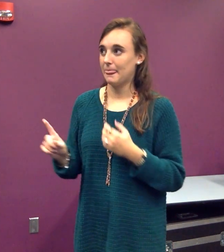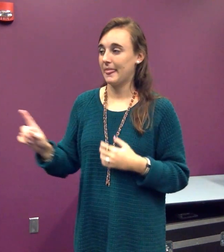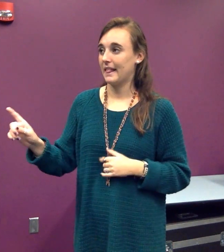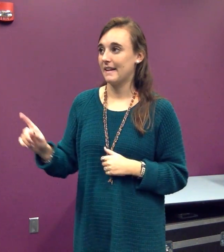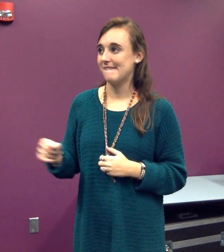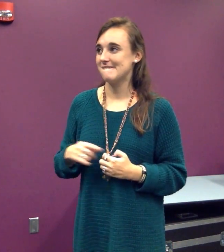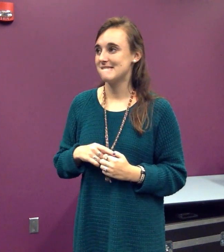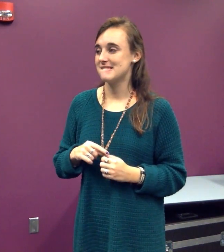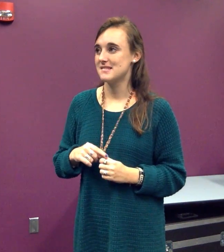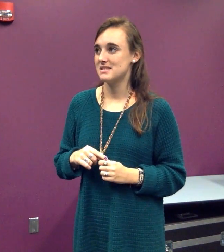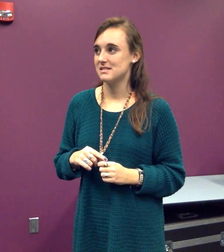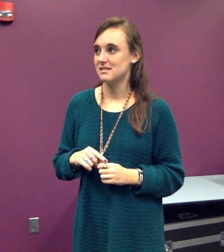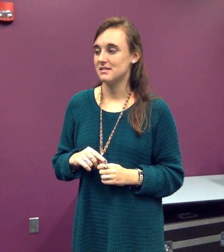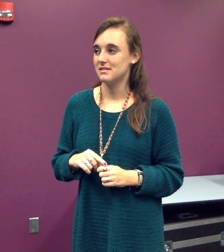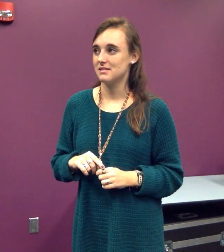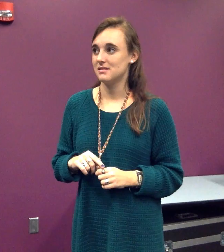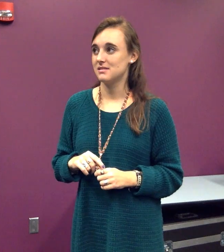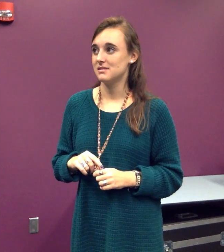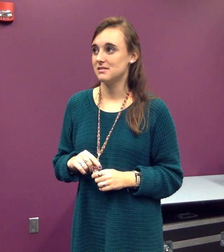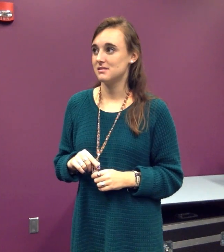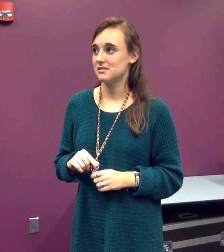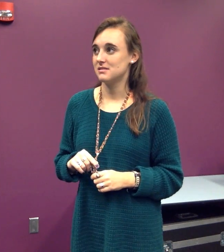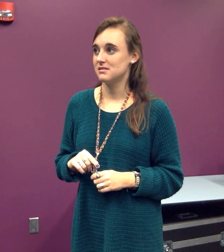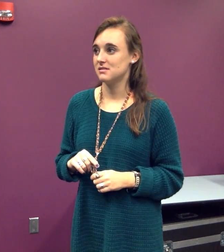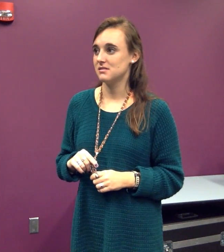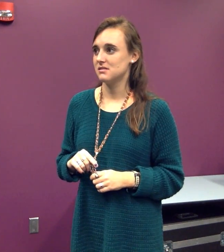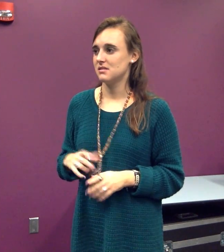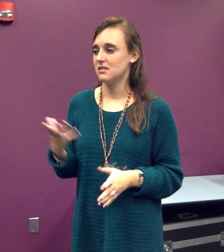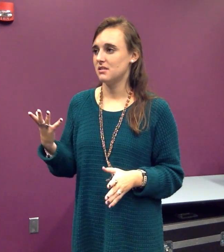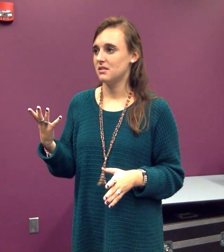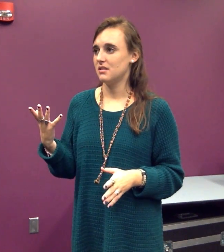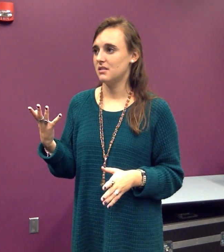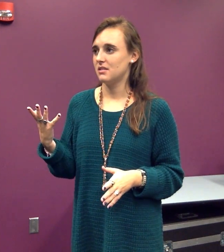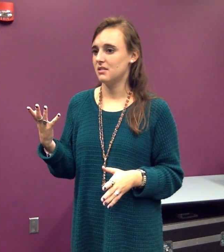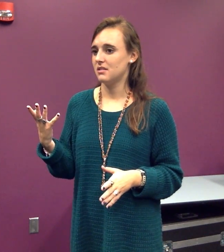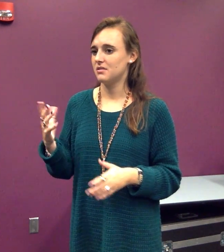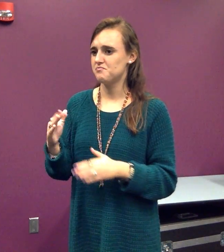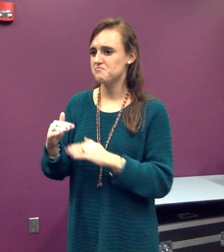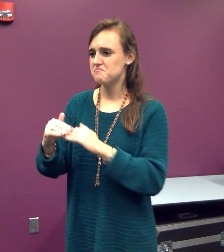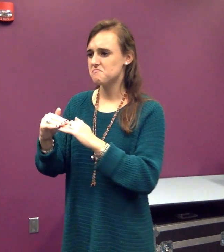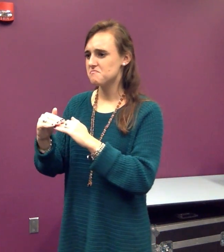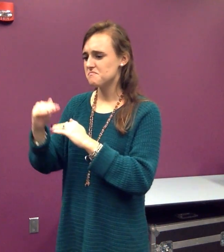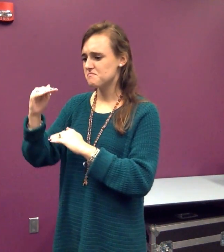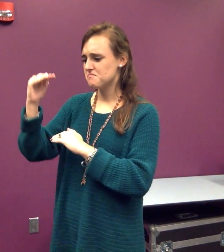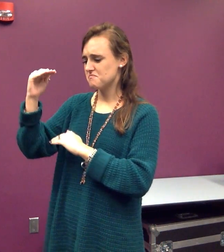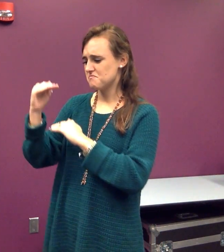yay, yo, I'm here. How big is Eric? Show me.